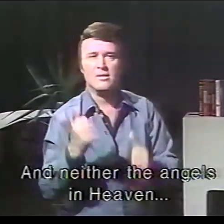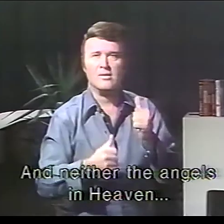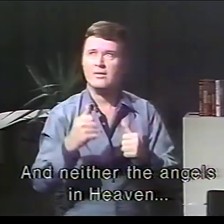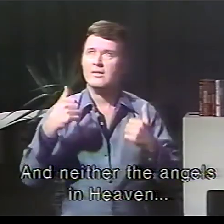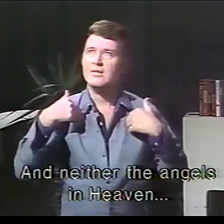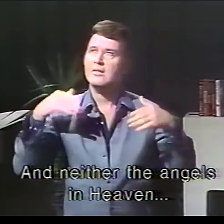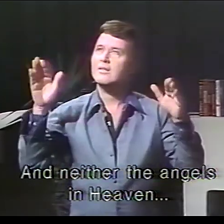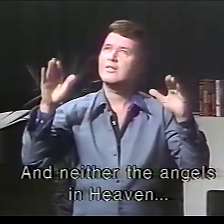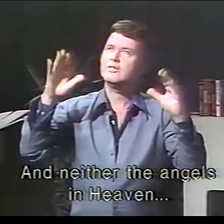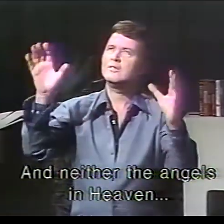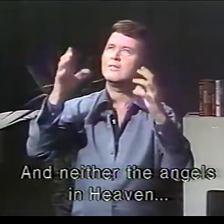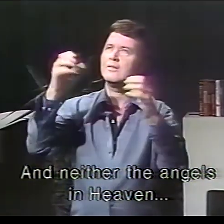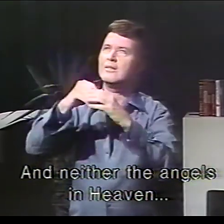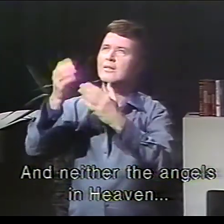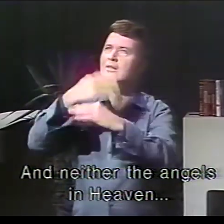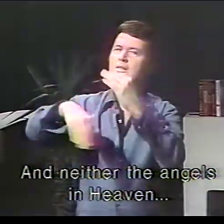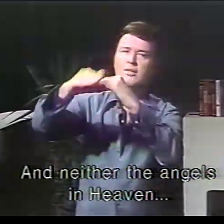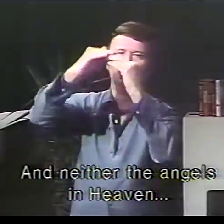And neither the angels in heaven